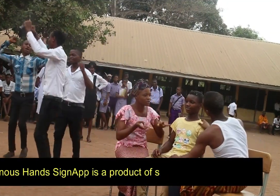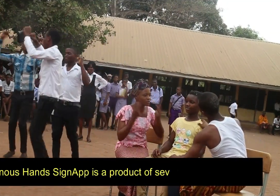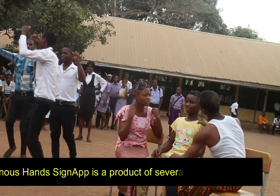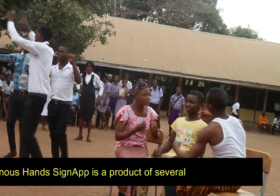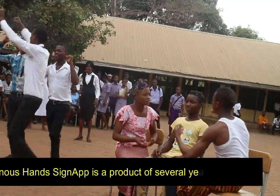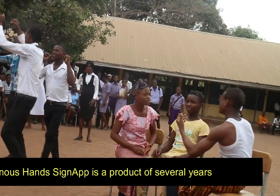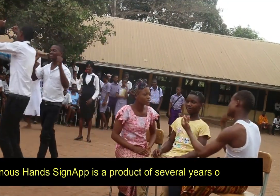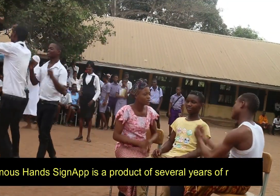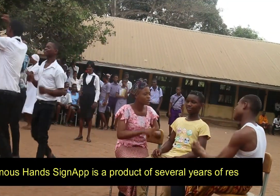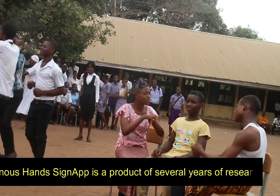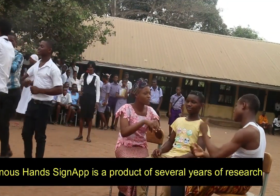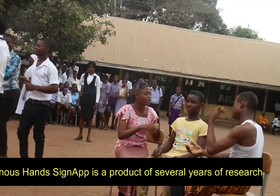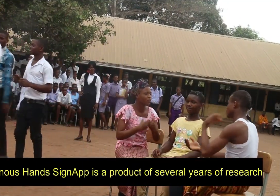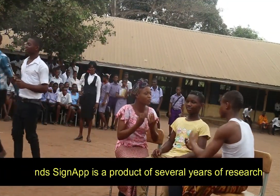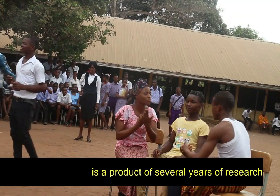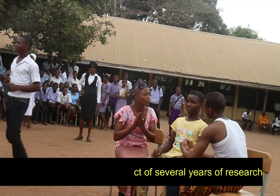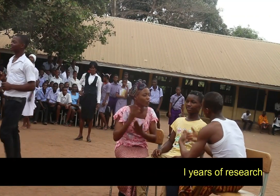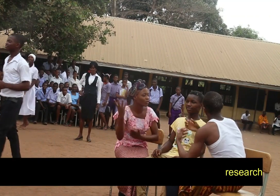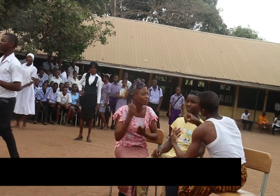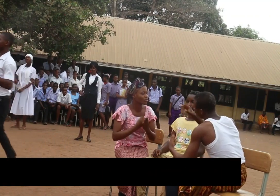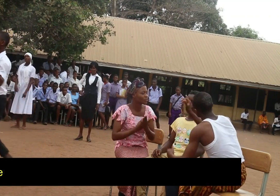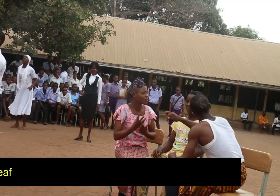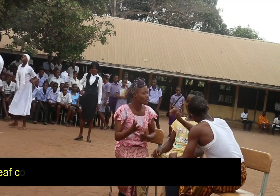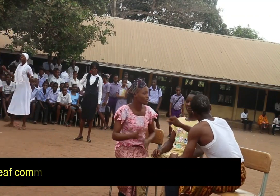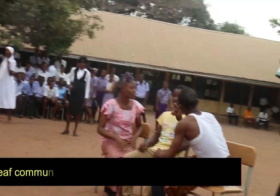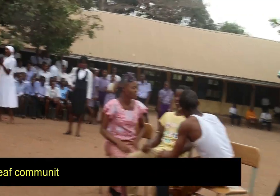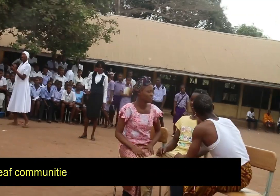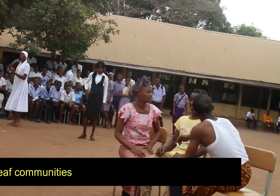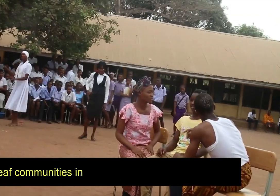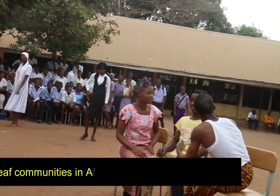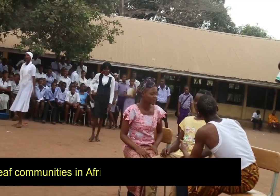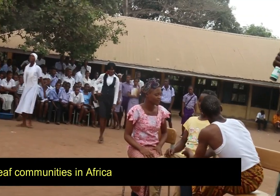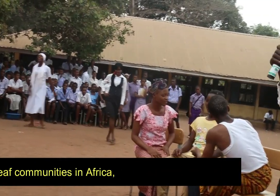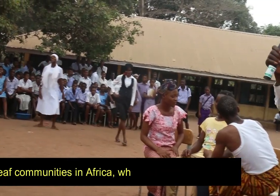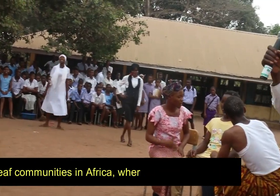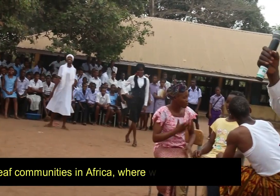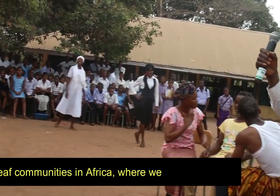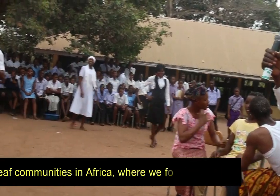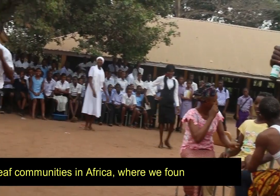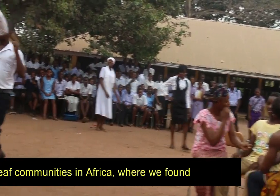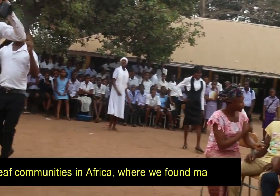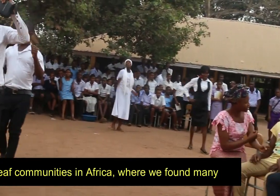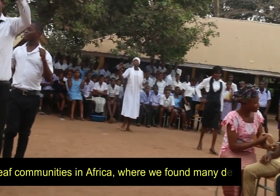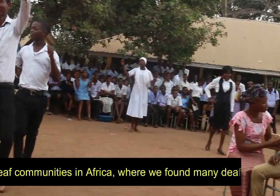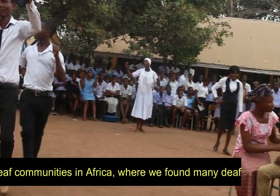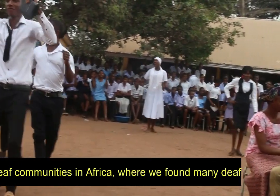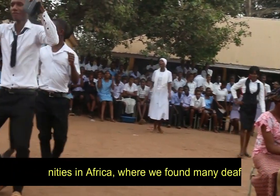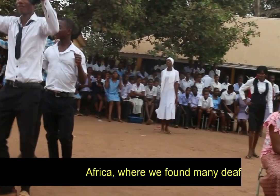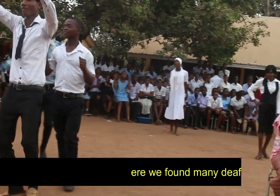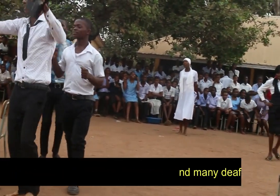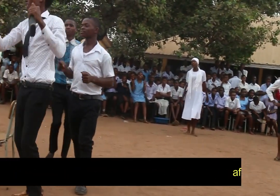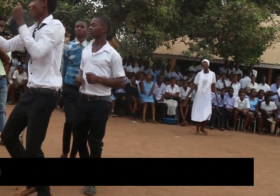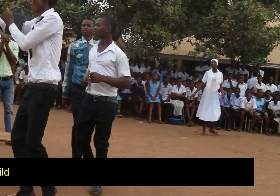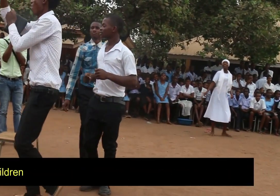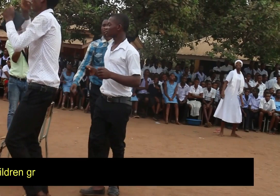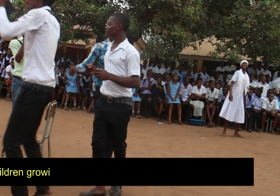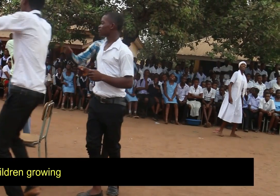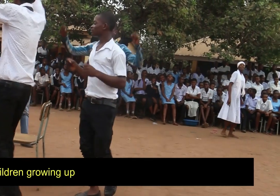of several years of research in deaf communities in Africa, where we found many deaf children growing up